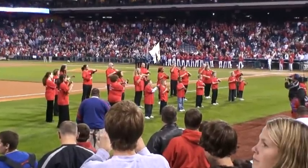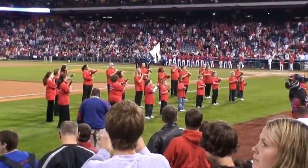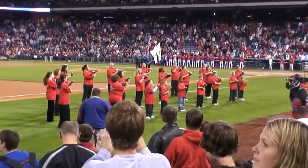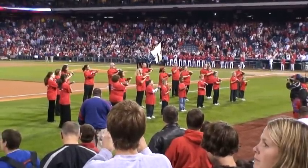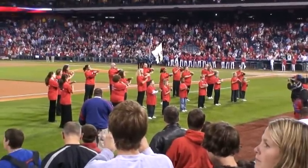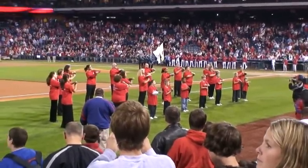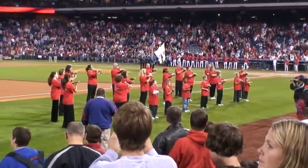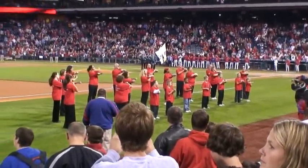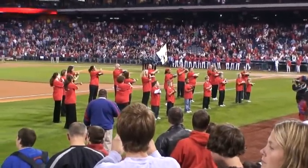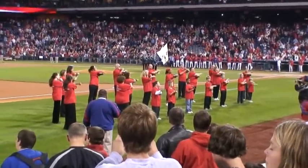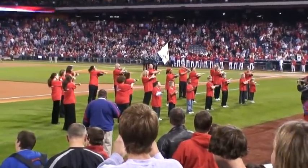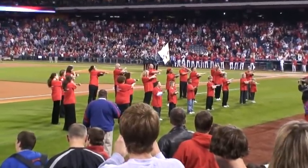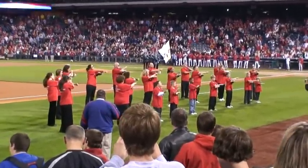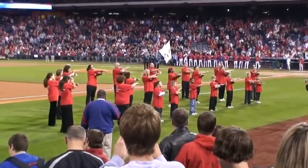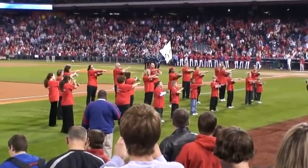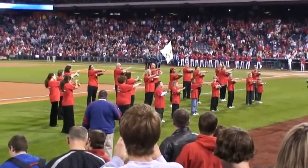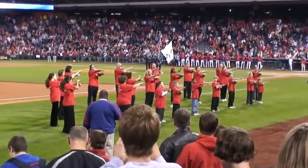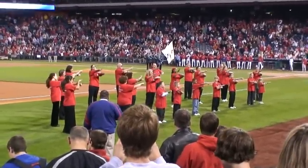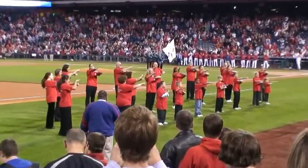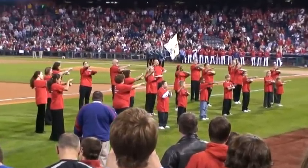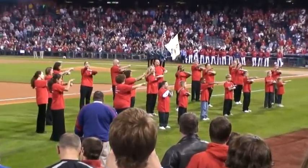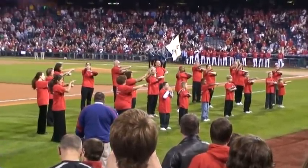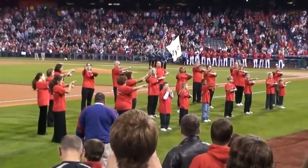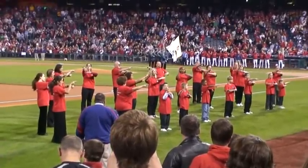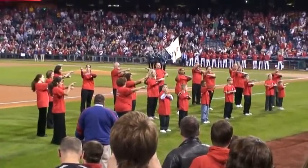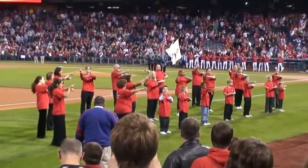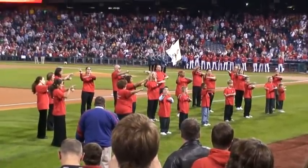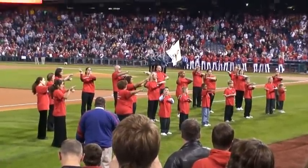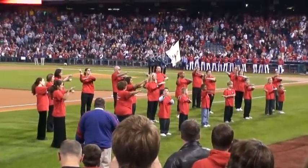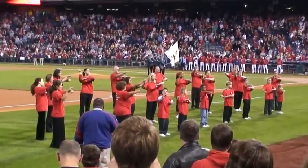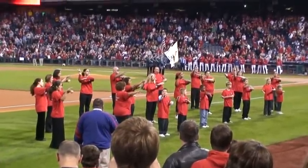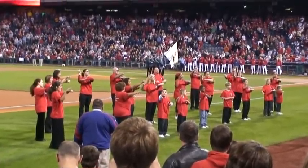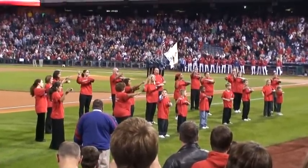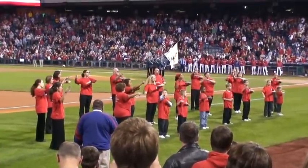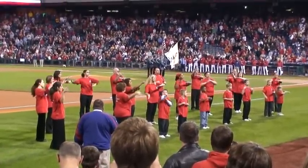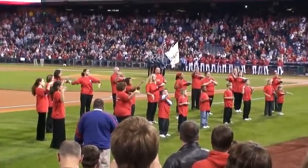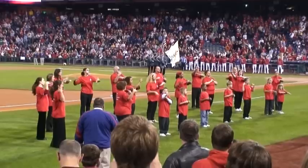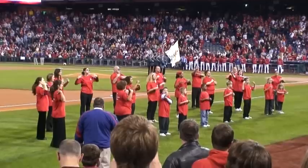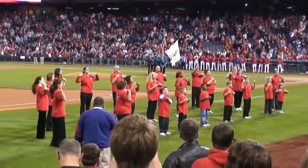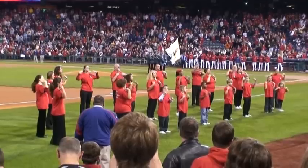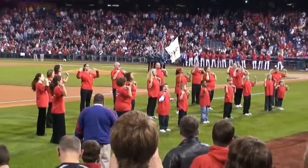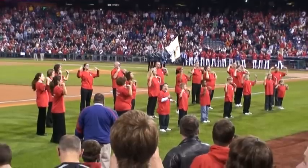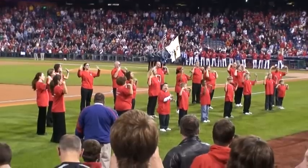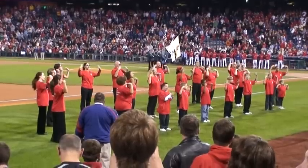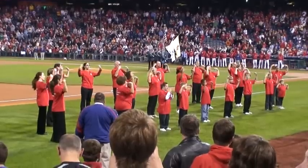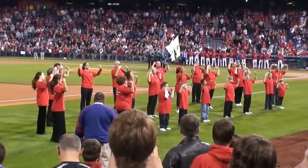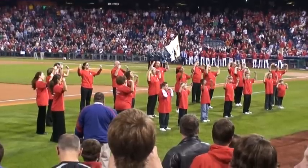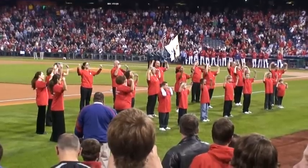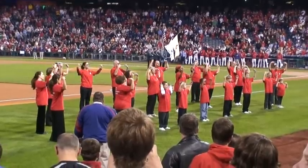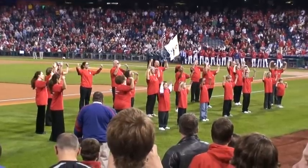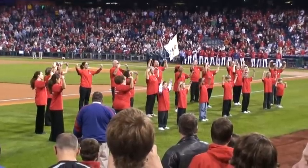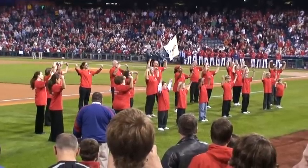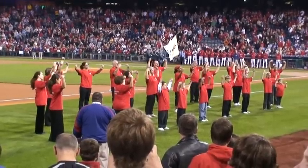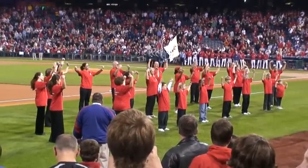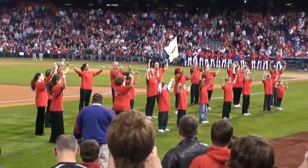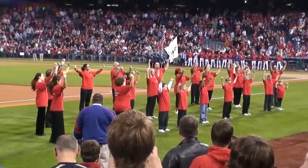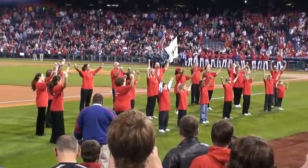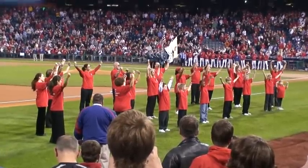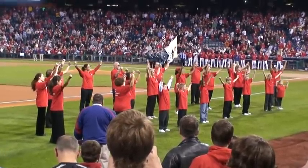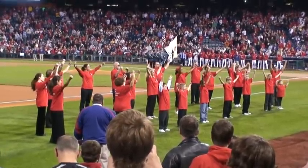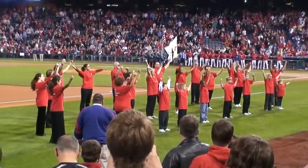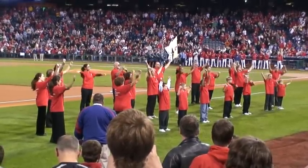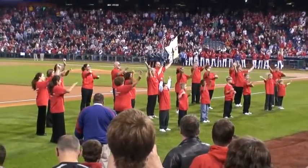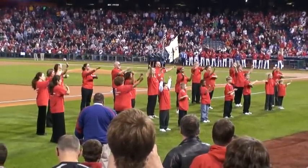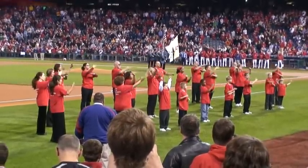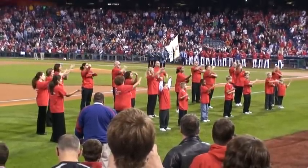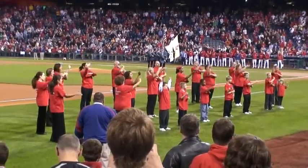ramparts we watched were so gallantly